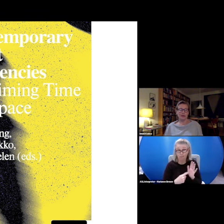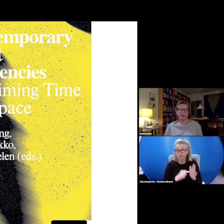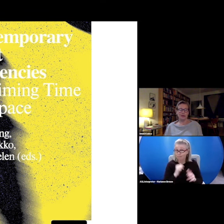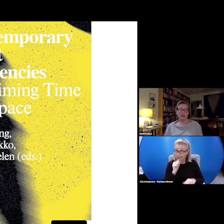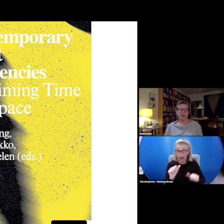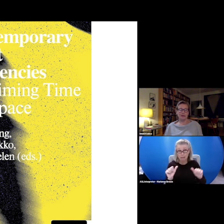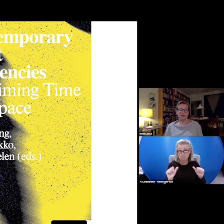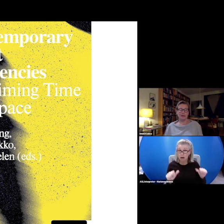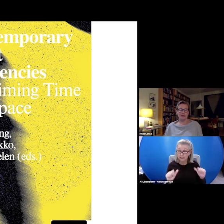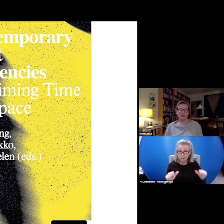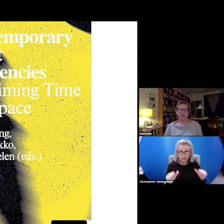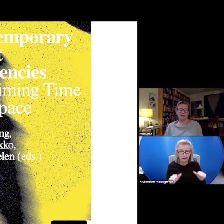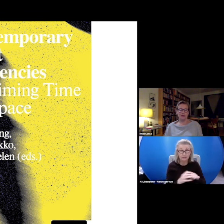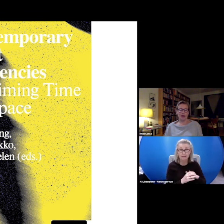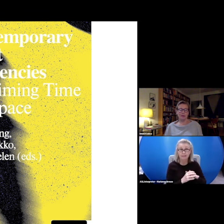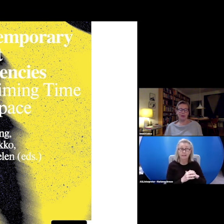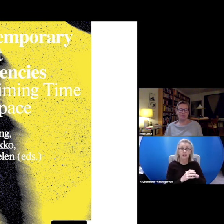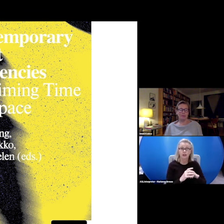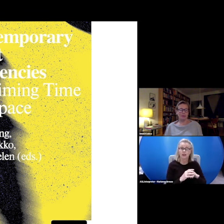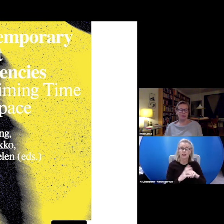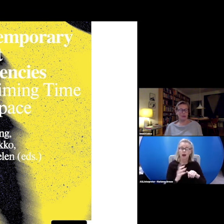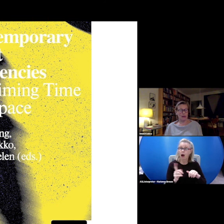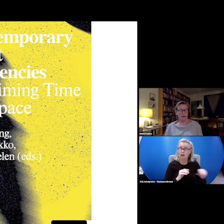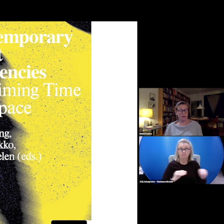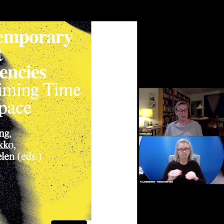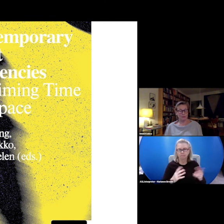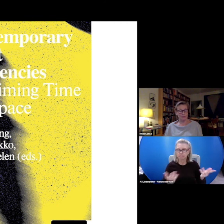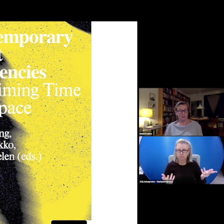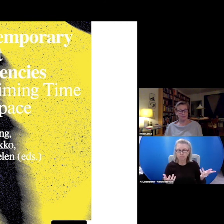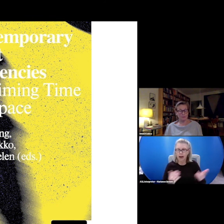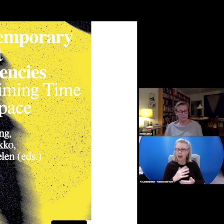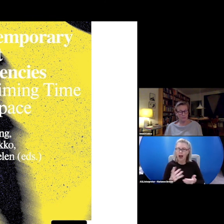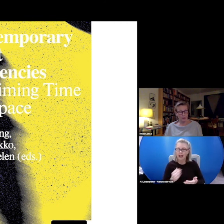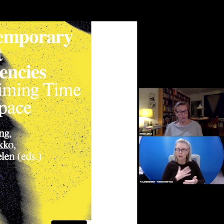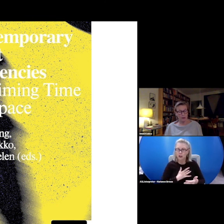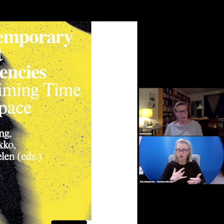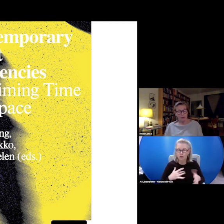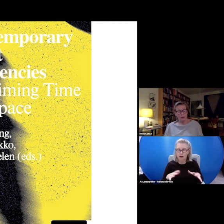Generosity of the artist residencies and the outcomes got silent.